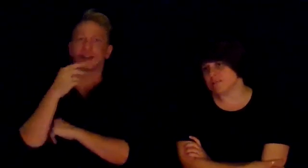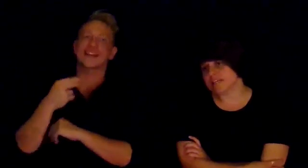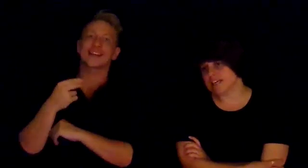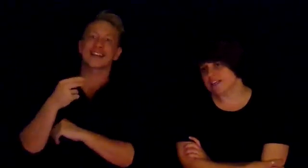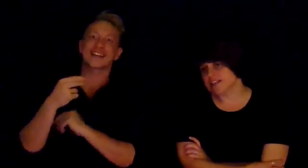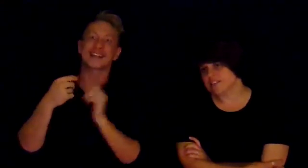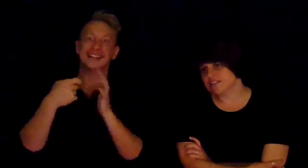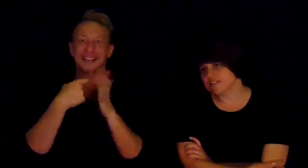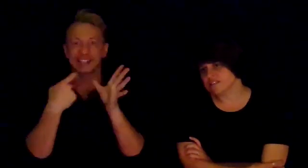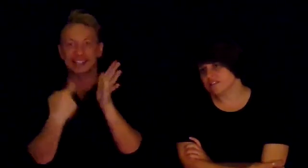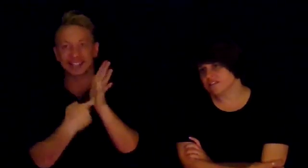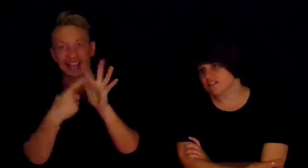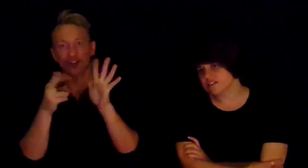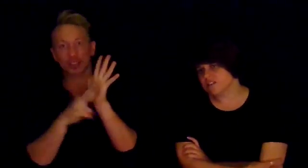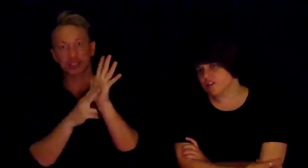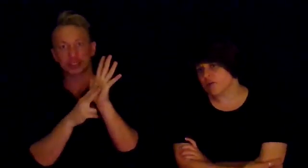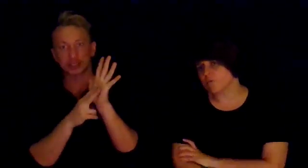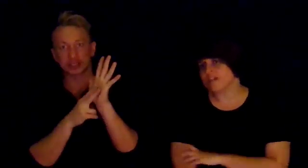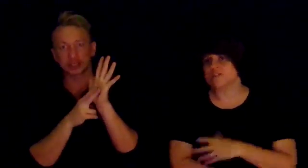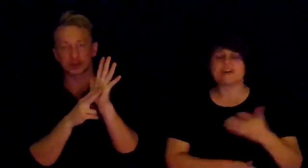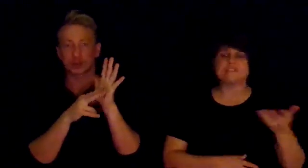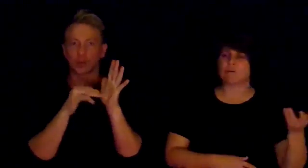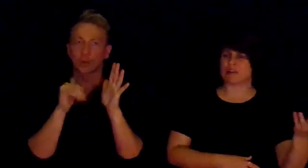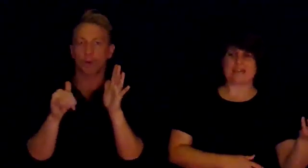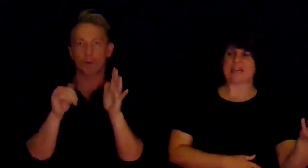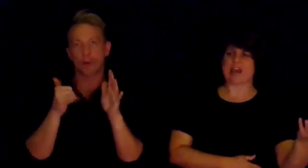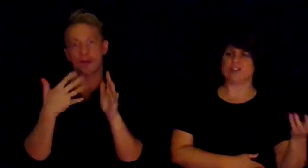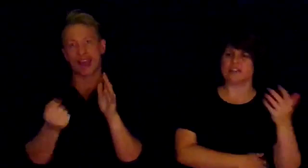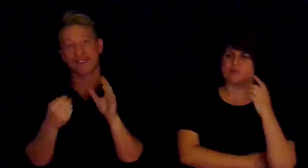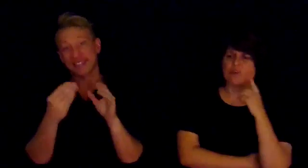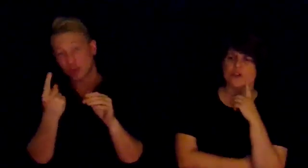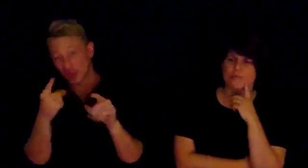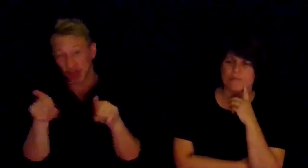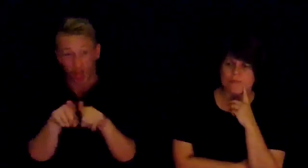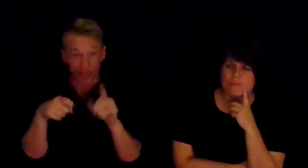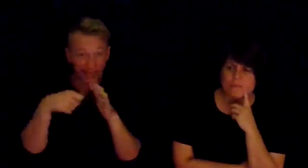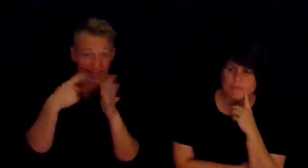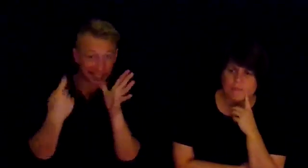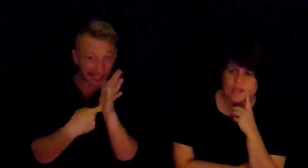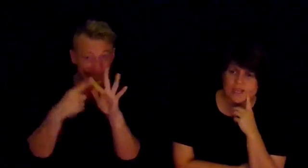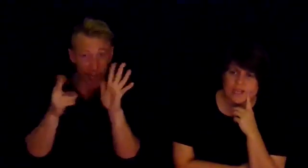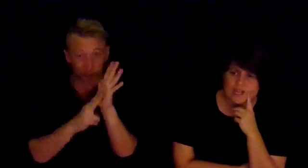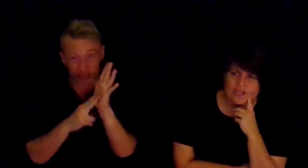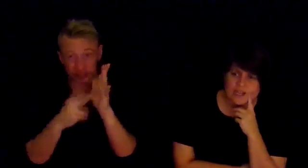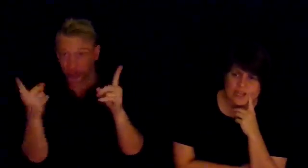Karen possibly, it would be good to have someone like Karen in the room.